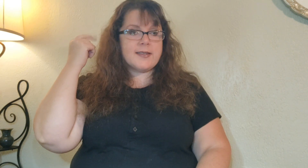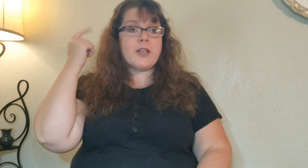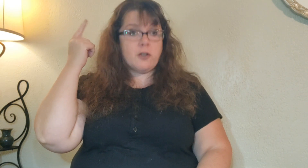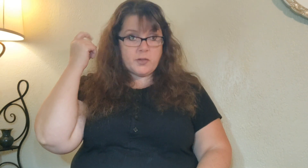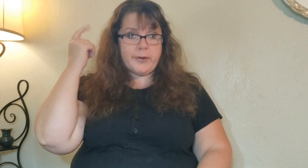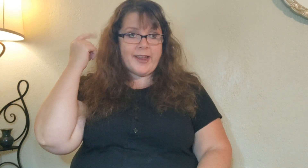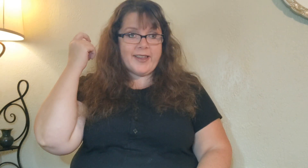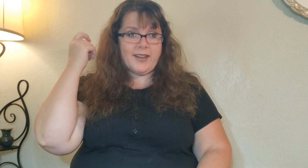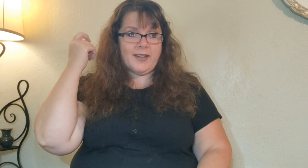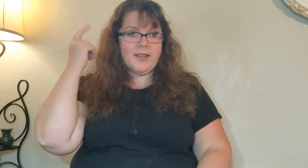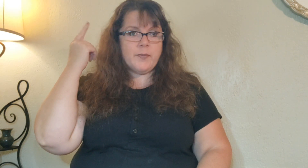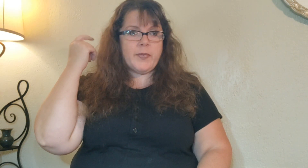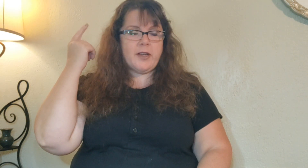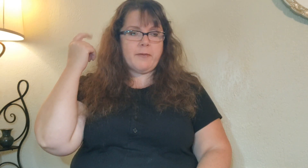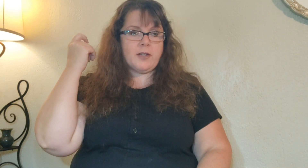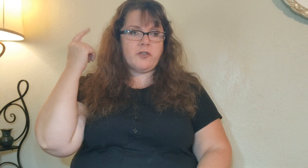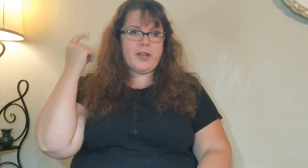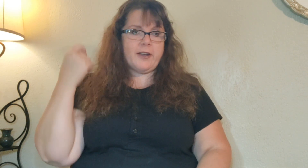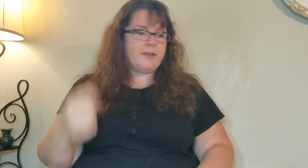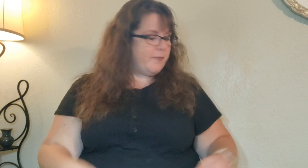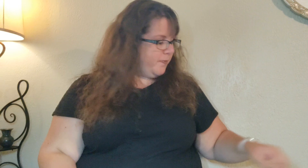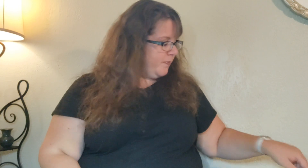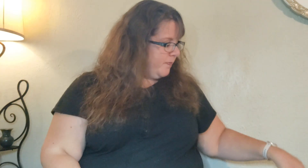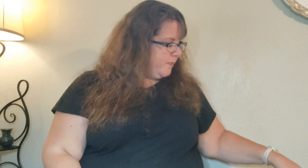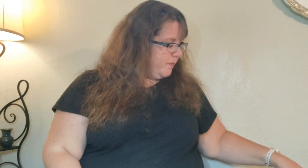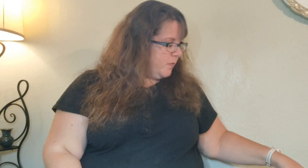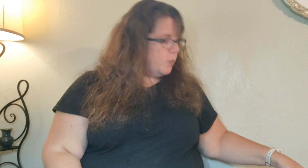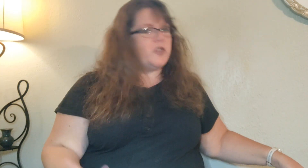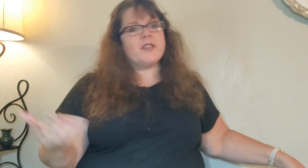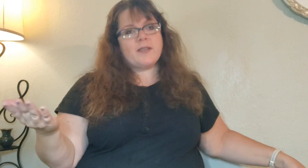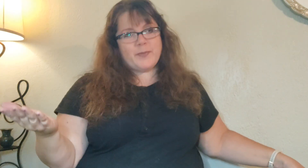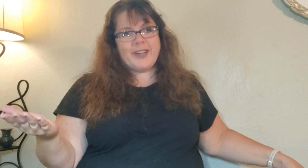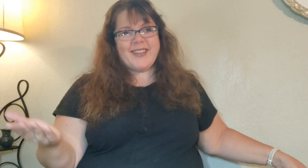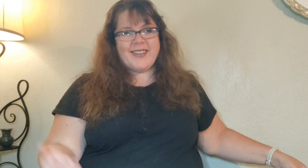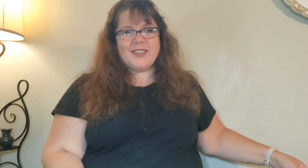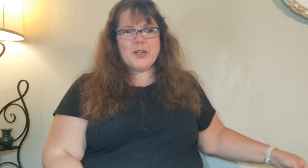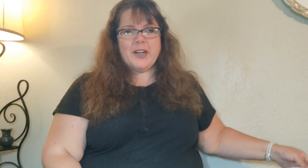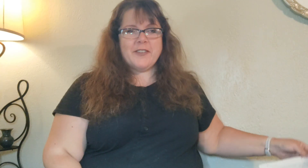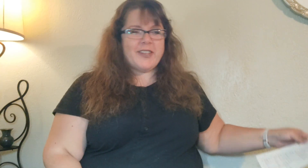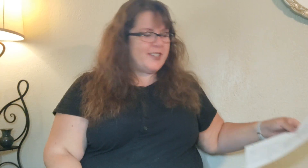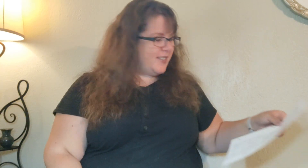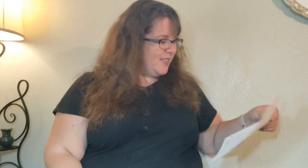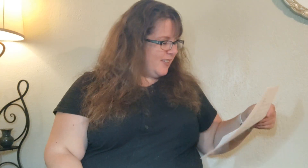like you're spraying it around your hair, which is probably a little obvious.